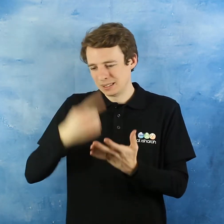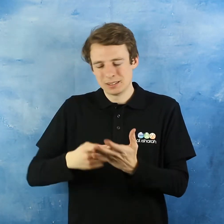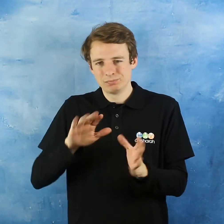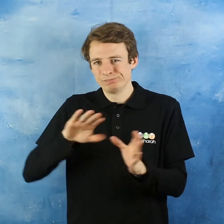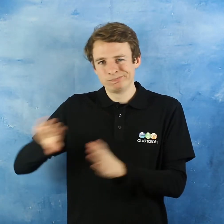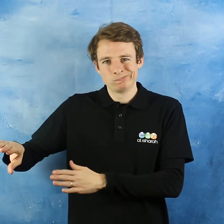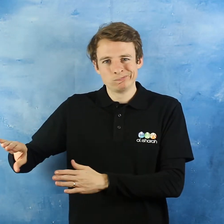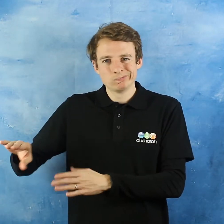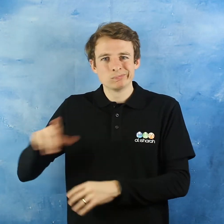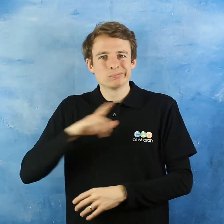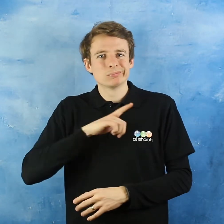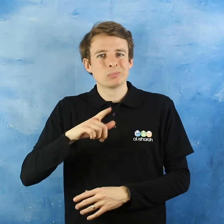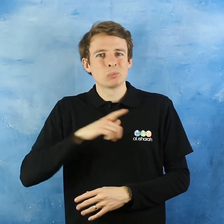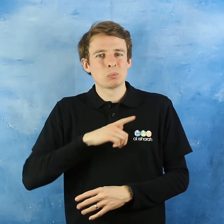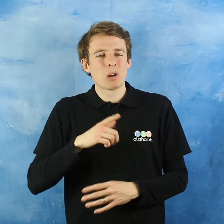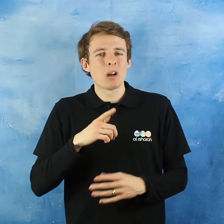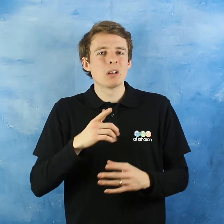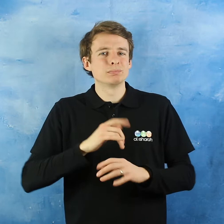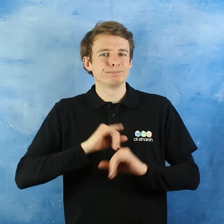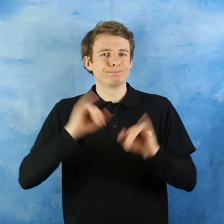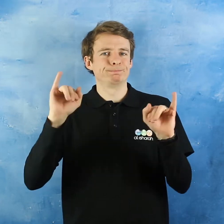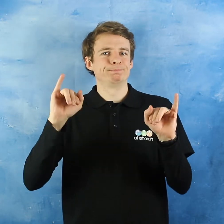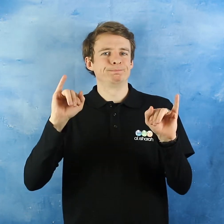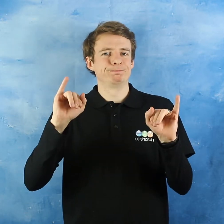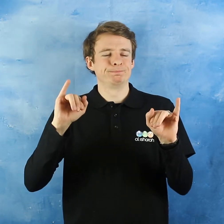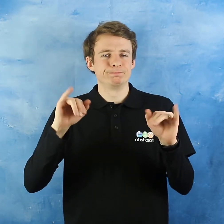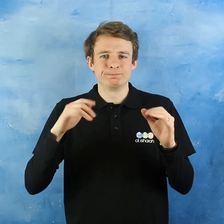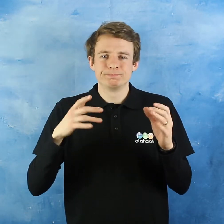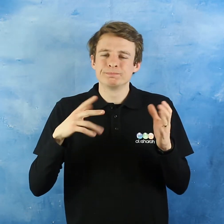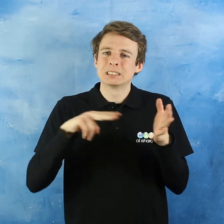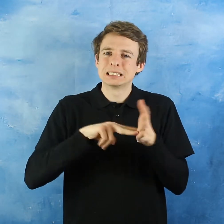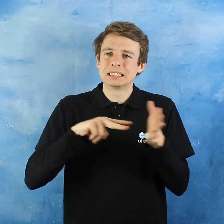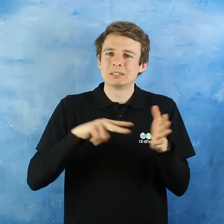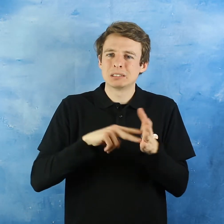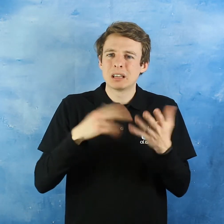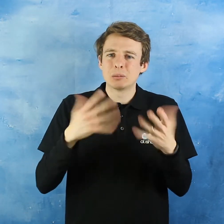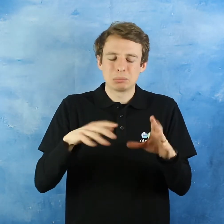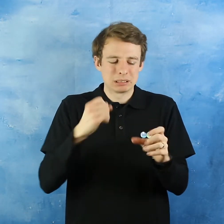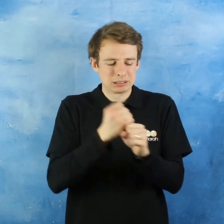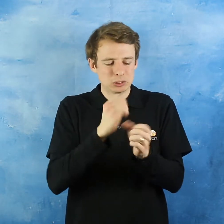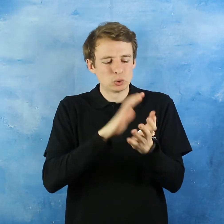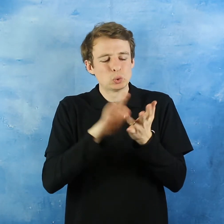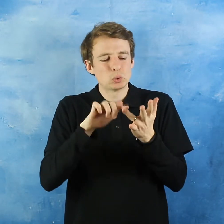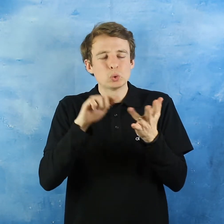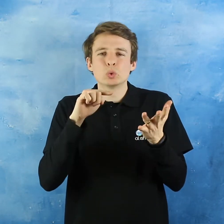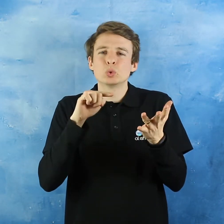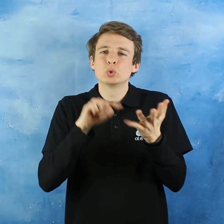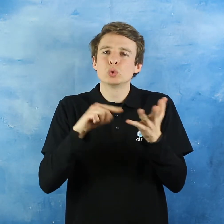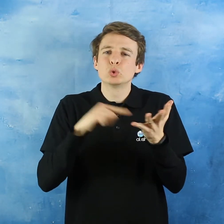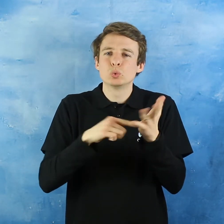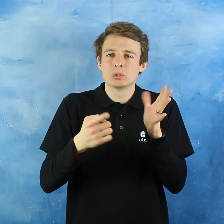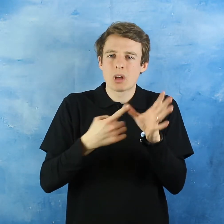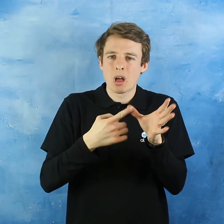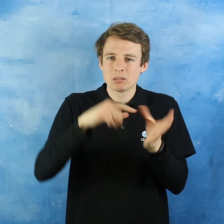what is the mini qiyamah is taking place by the criminals of this world, dropping all these